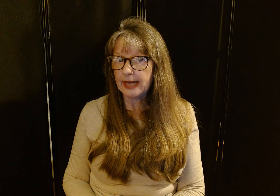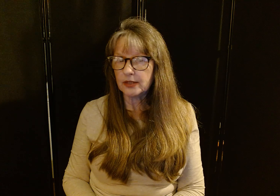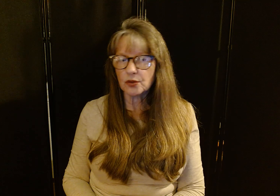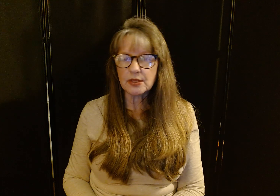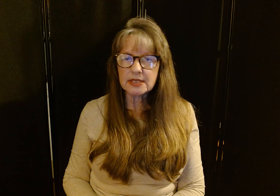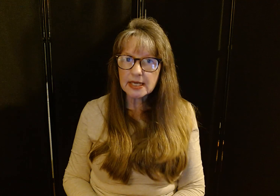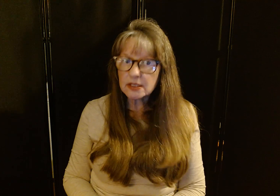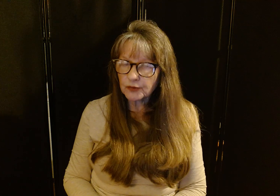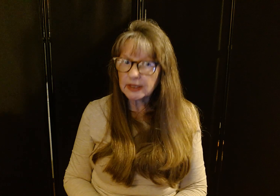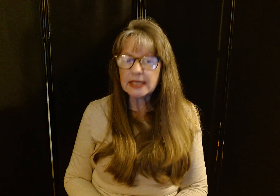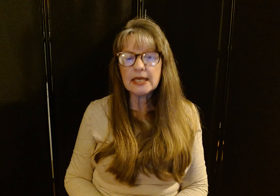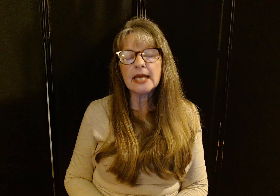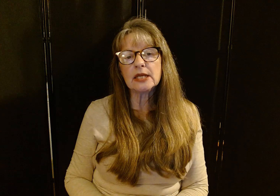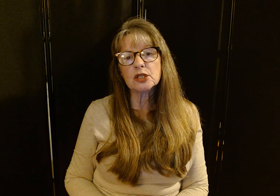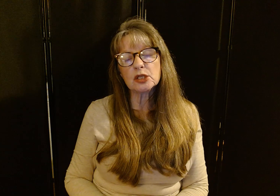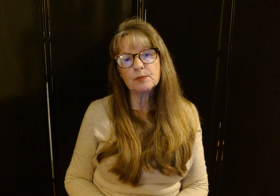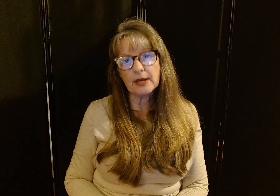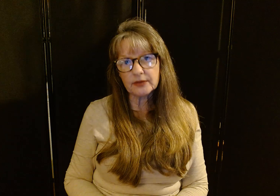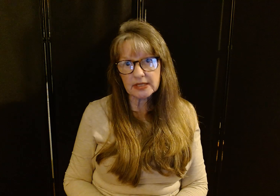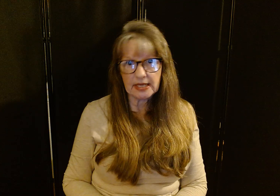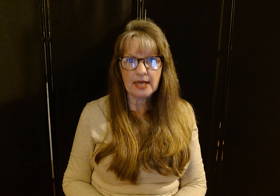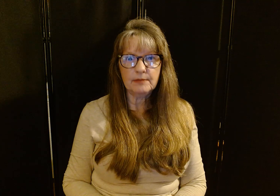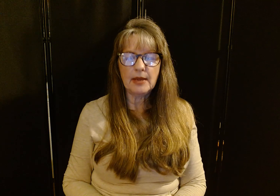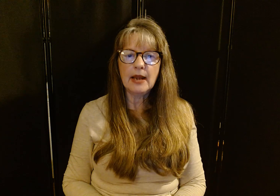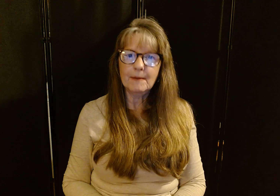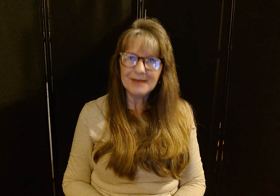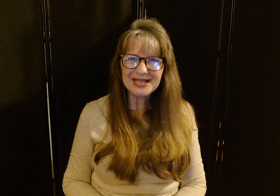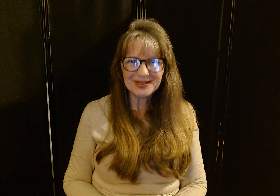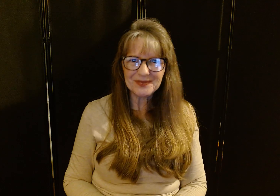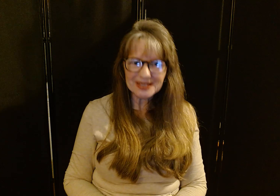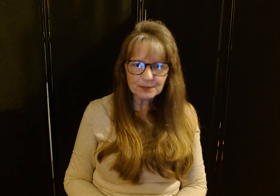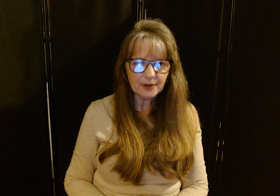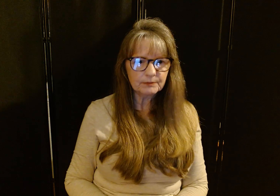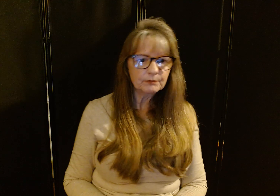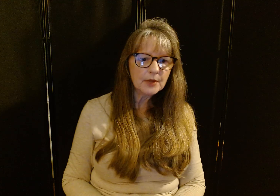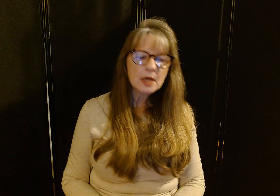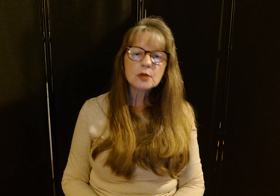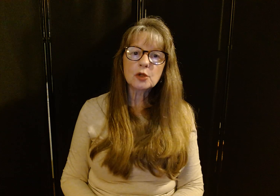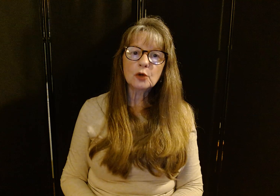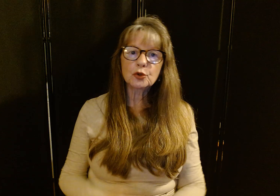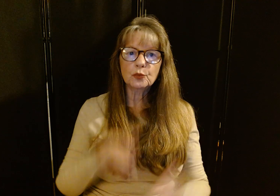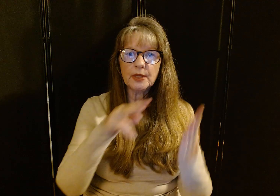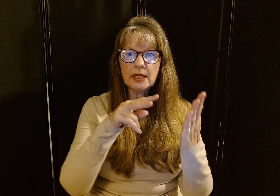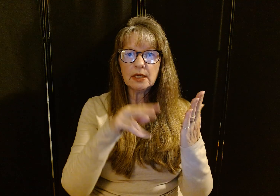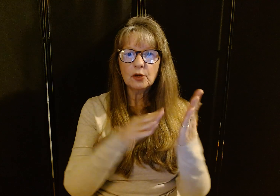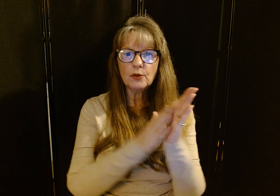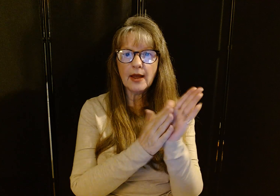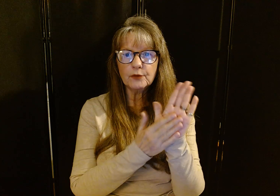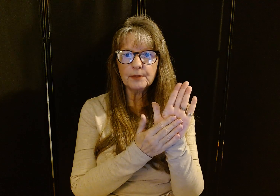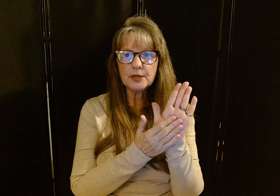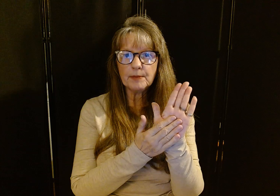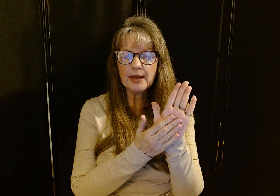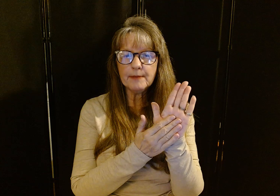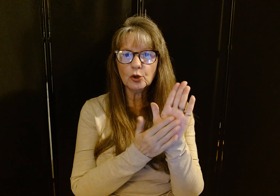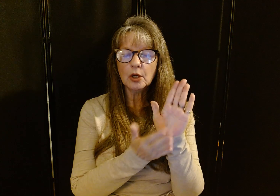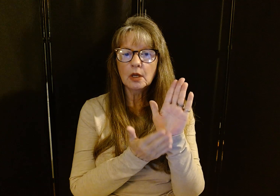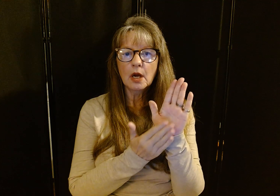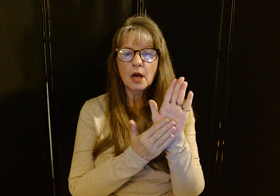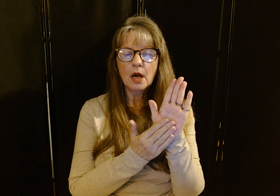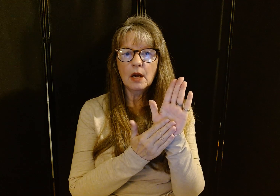you say it differently, and it's spelt the same, and it means something different. So to read, you have your piece of paper or